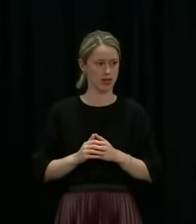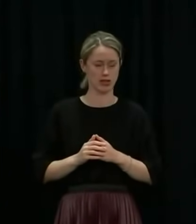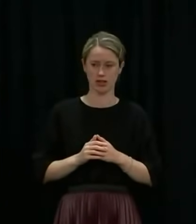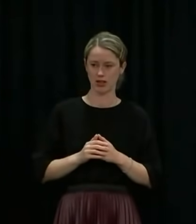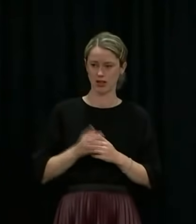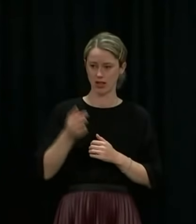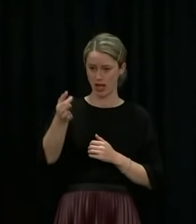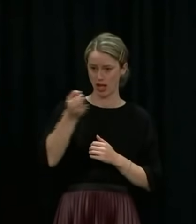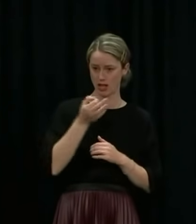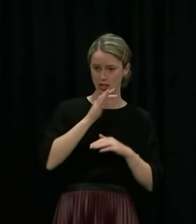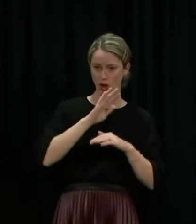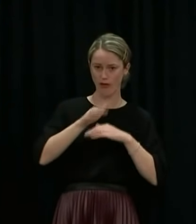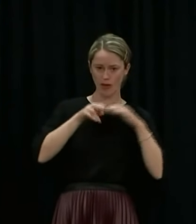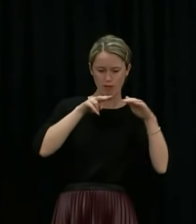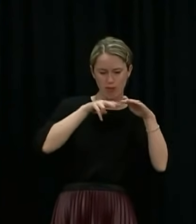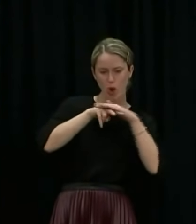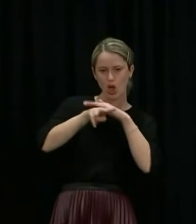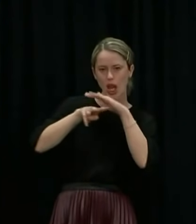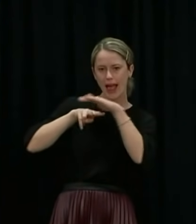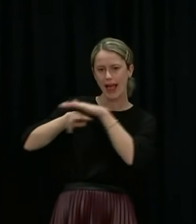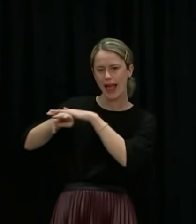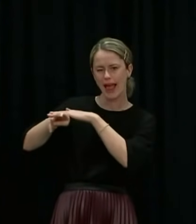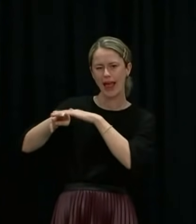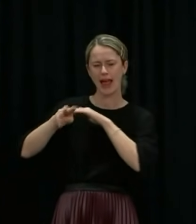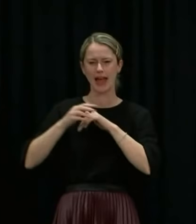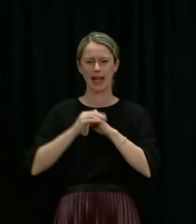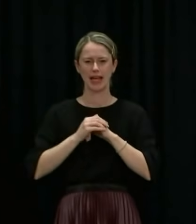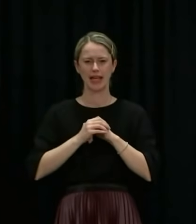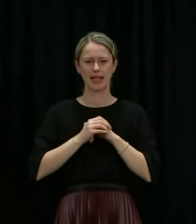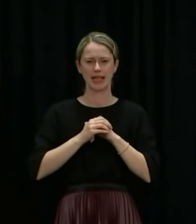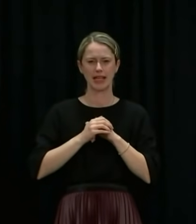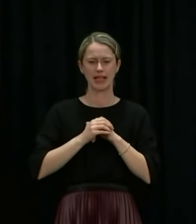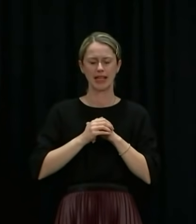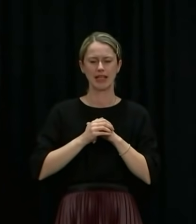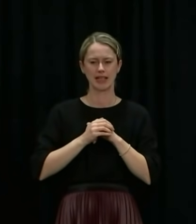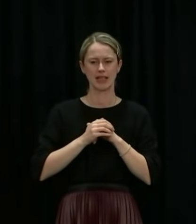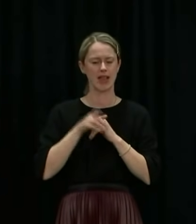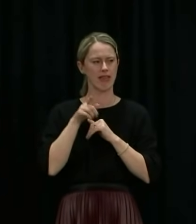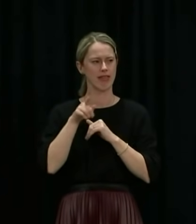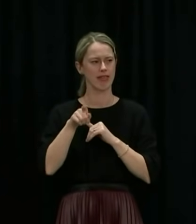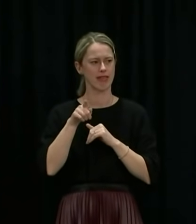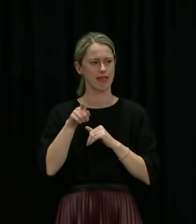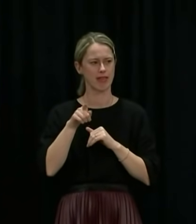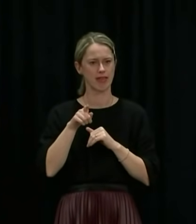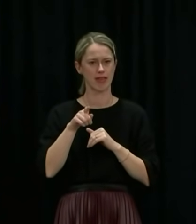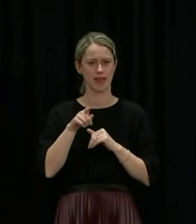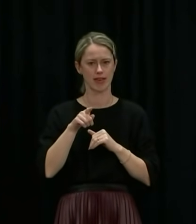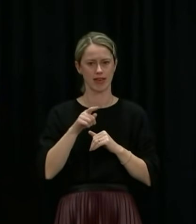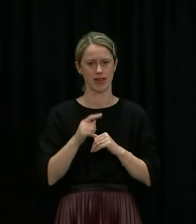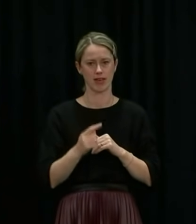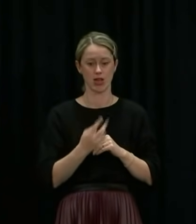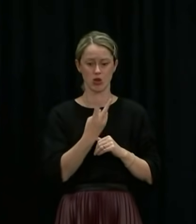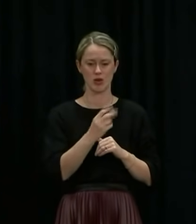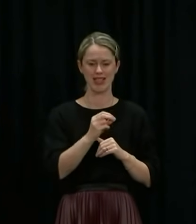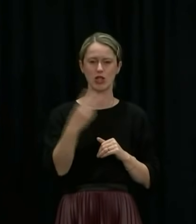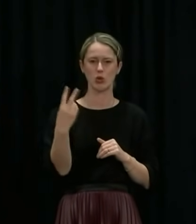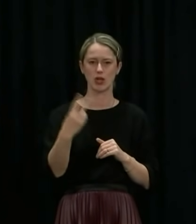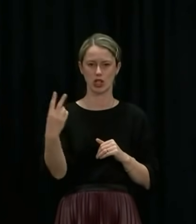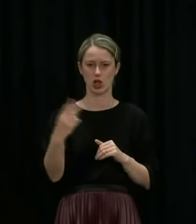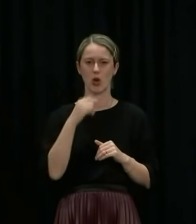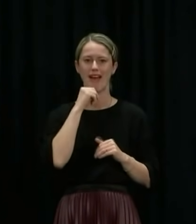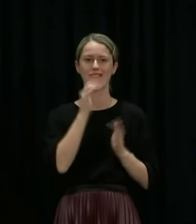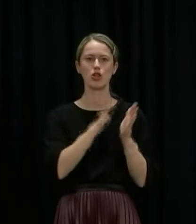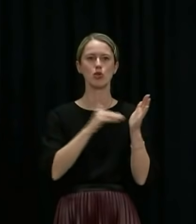the modelling that was used, that was referred to, that was looking at 2022 with fully